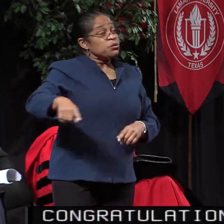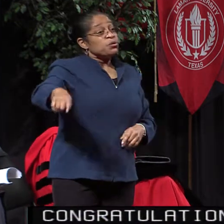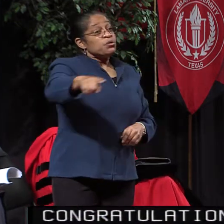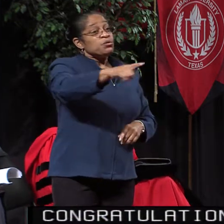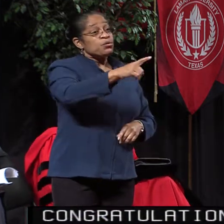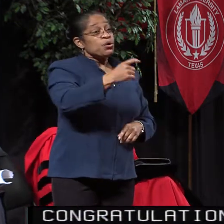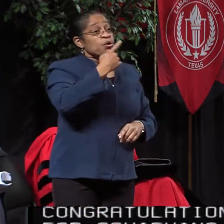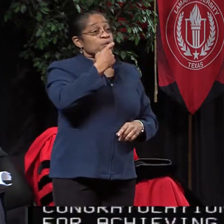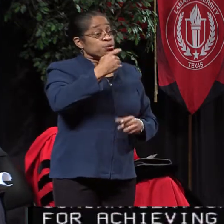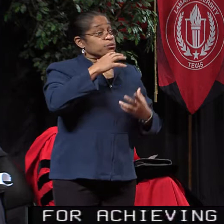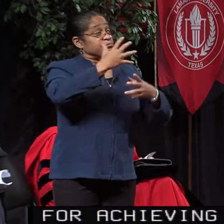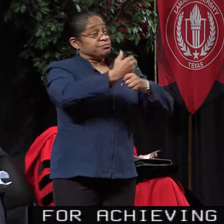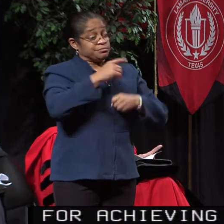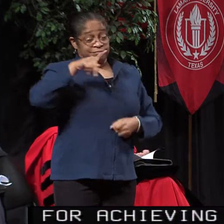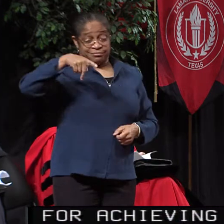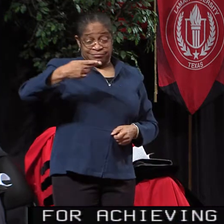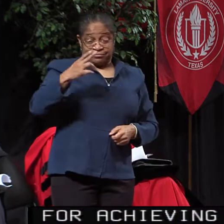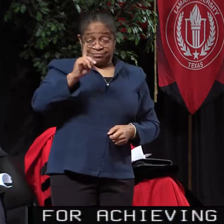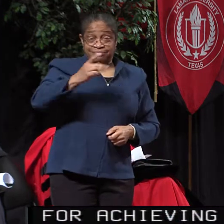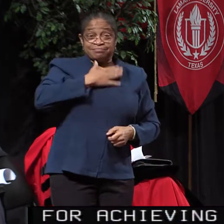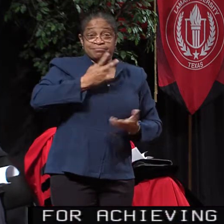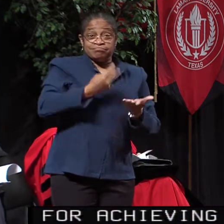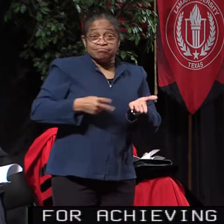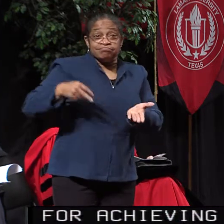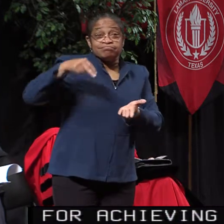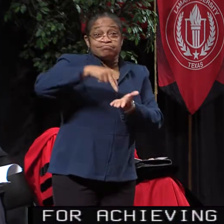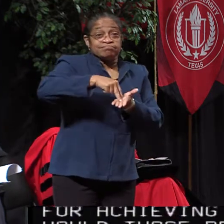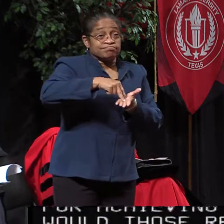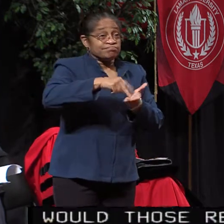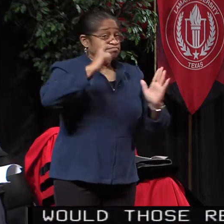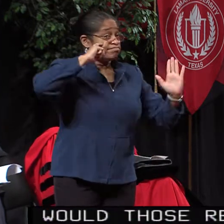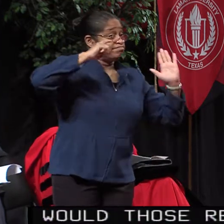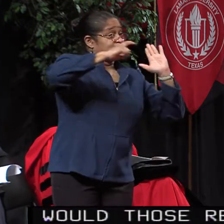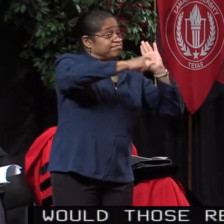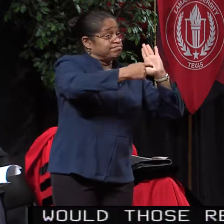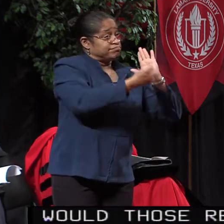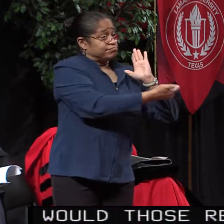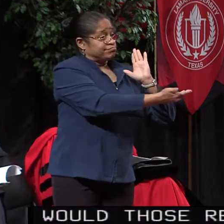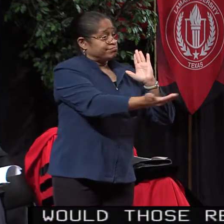Will those receiving a doctoral degree please stand and receive our applause?